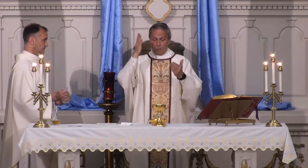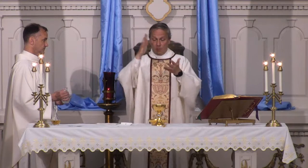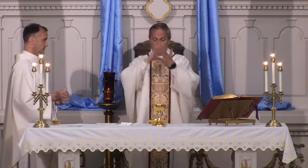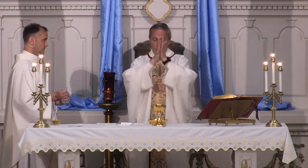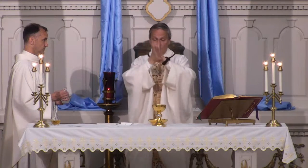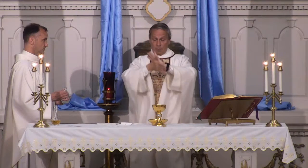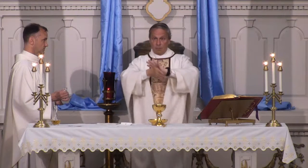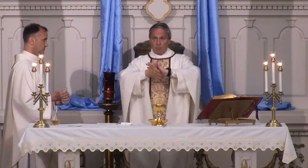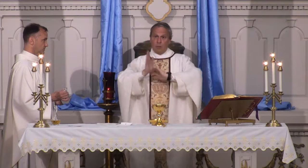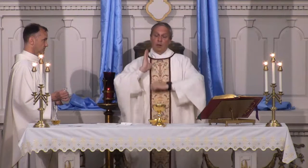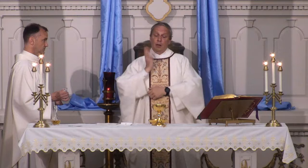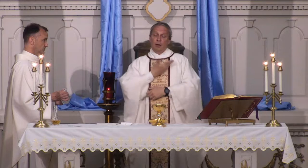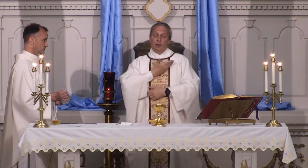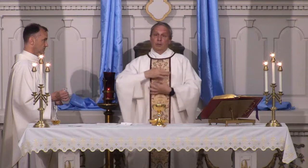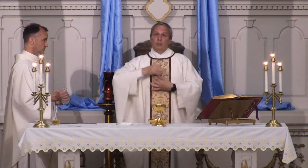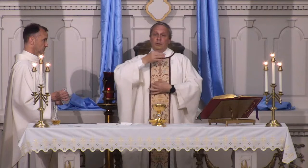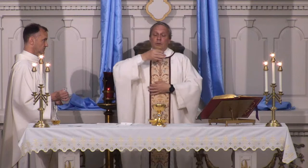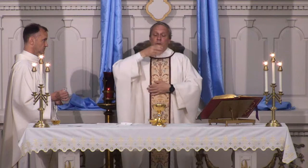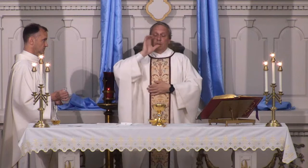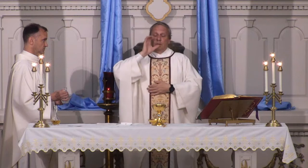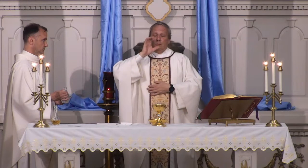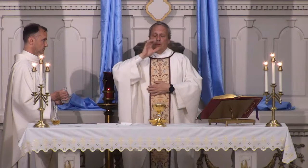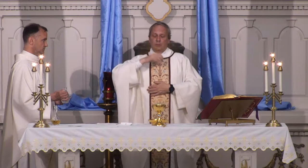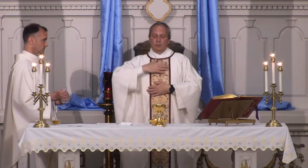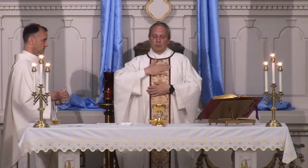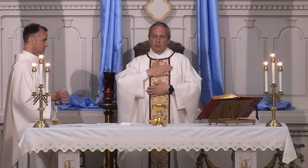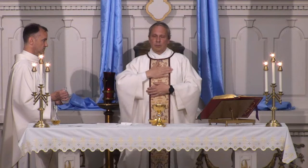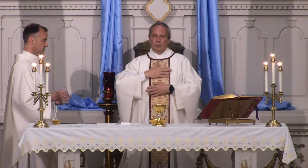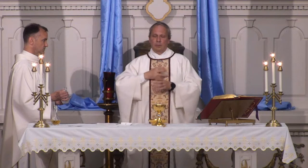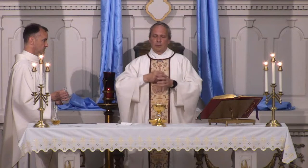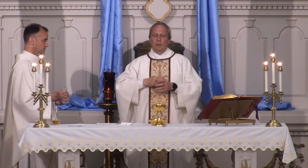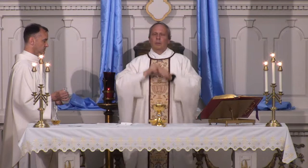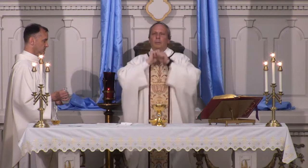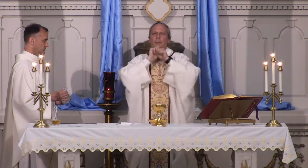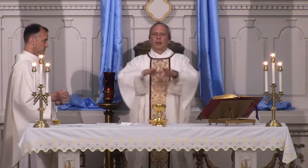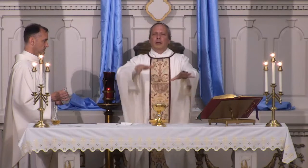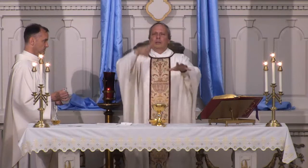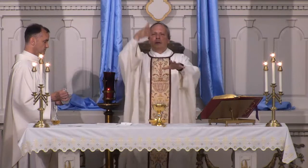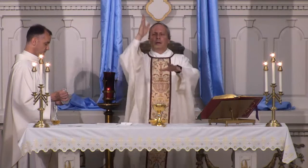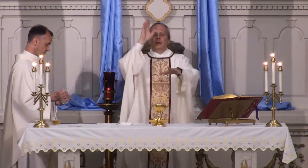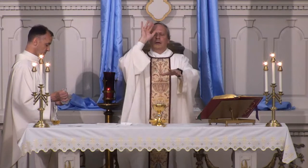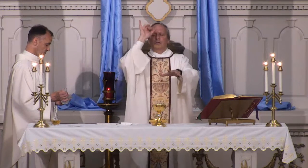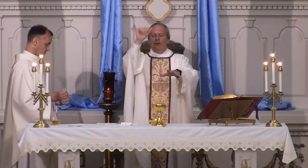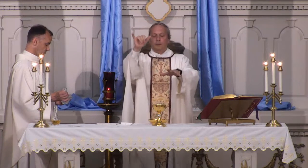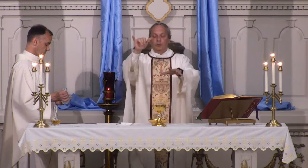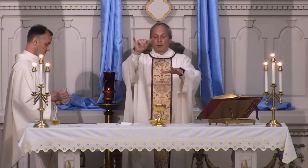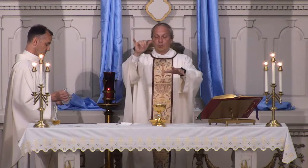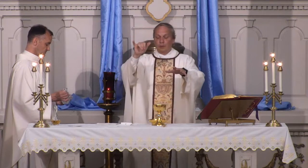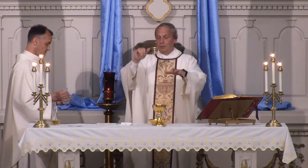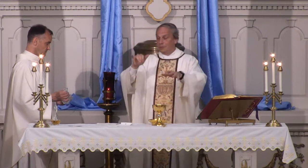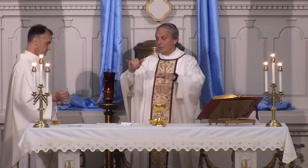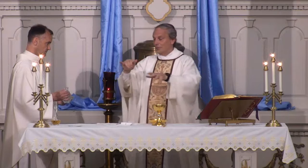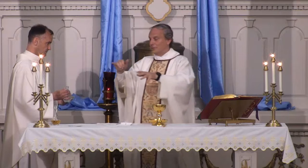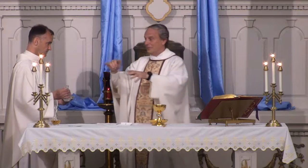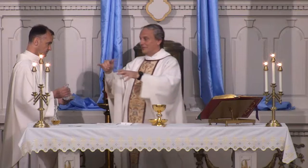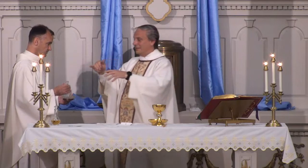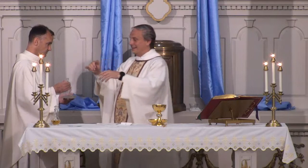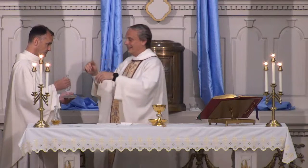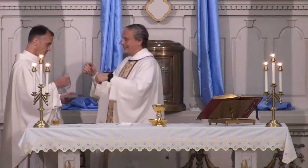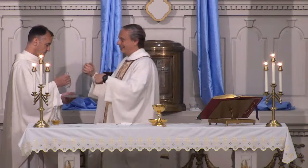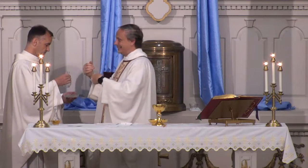human hands. It will become our spiritual drink. Blessed be God forever.